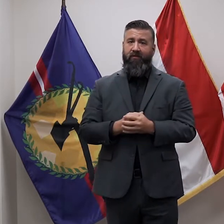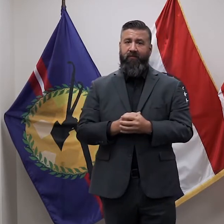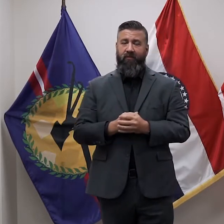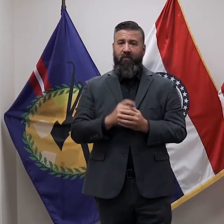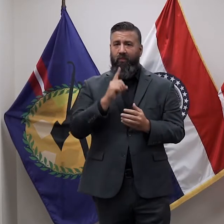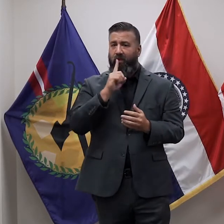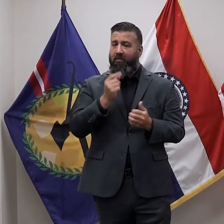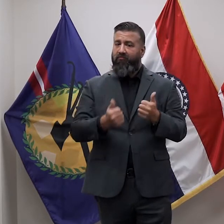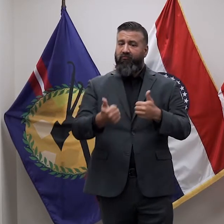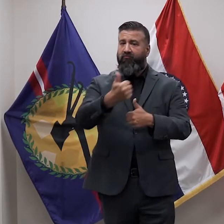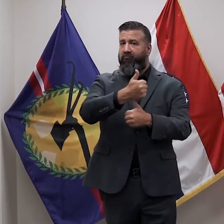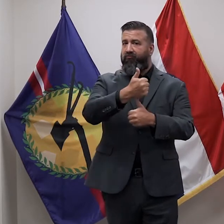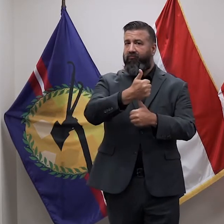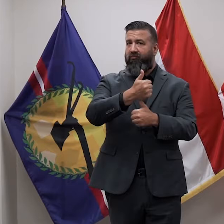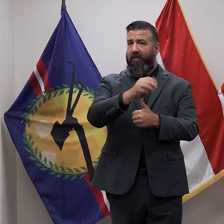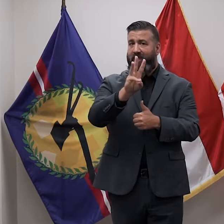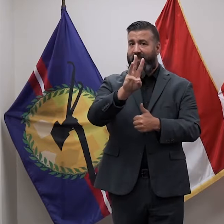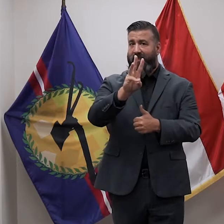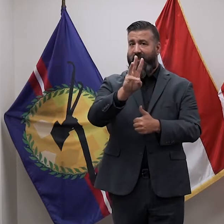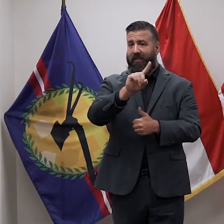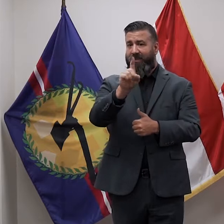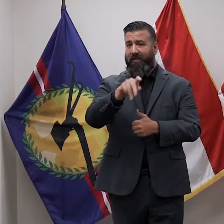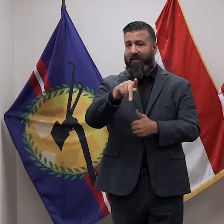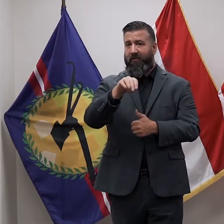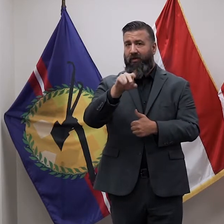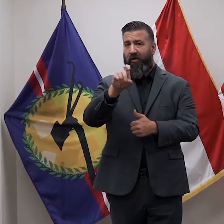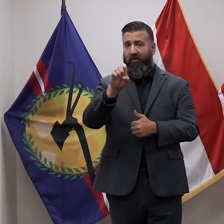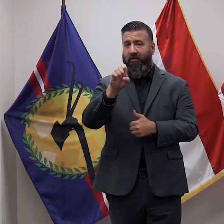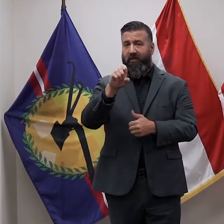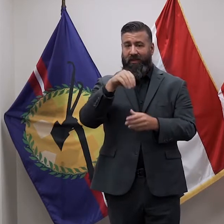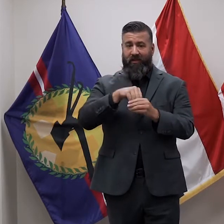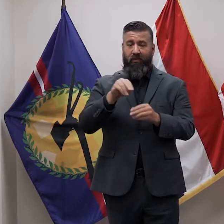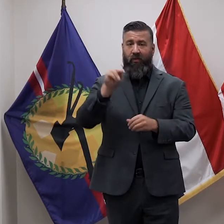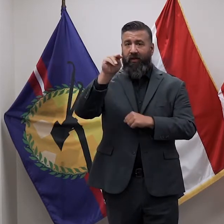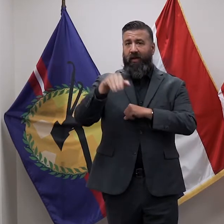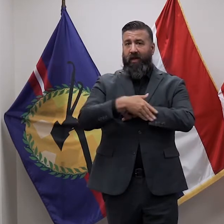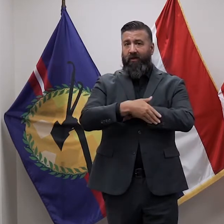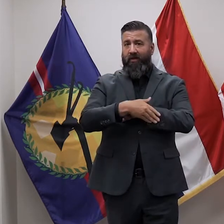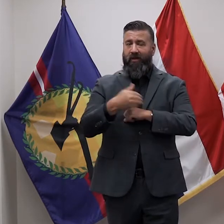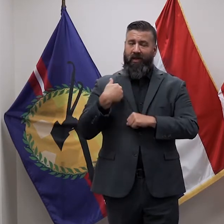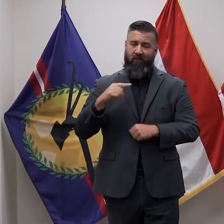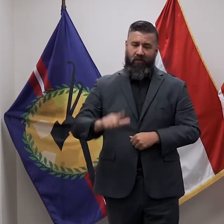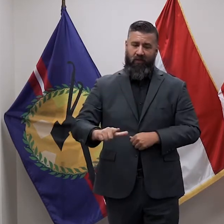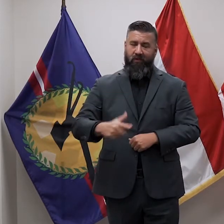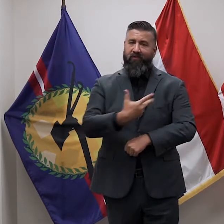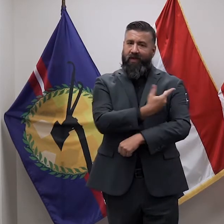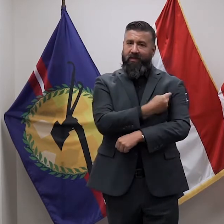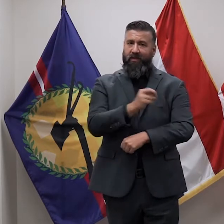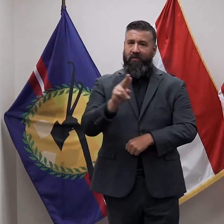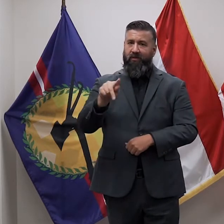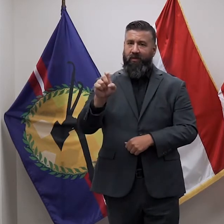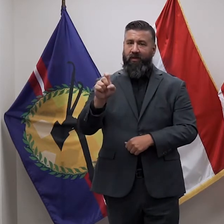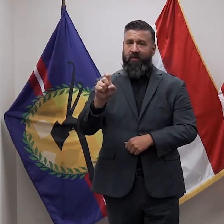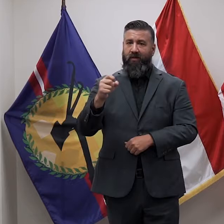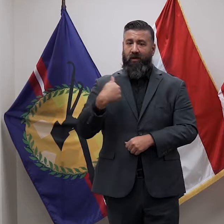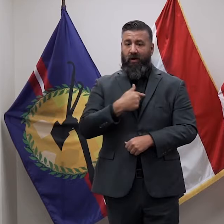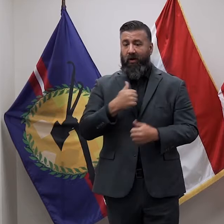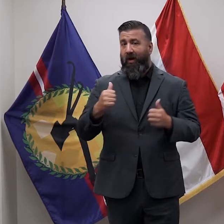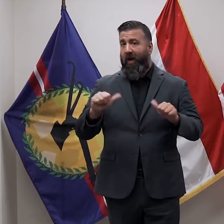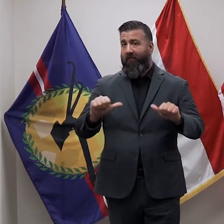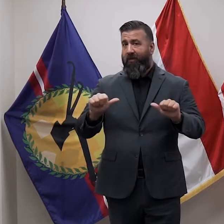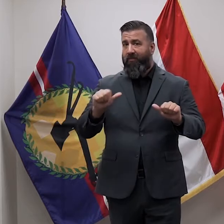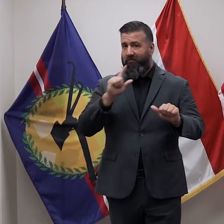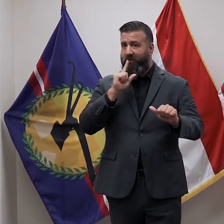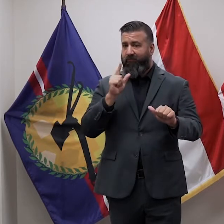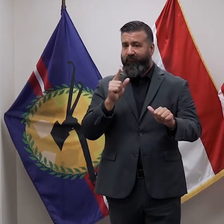been prioritizing in particular 6 zip codes in inner North County that had our lowest vaccination uptake. Our efforts in that area are